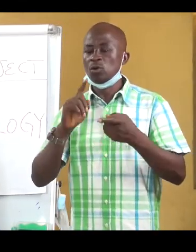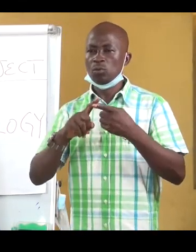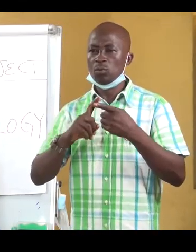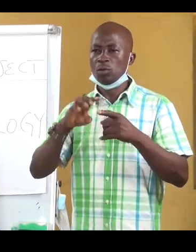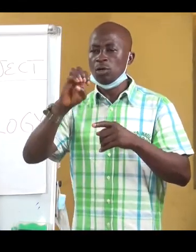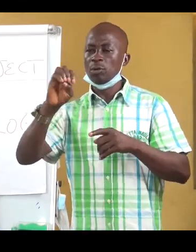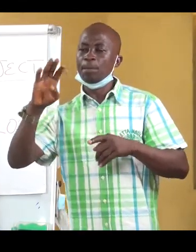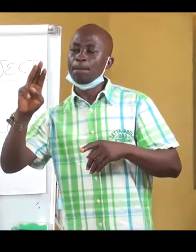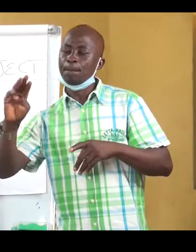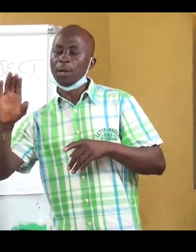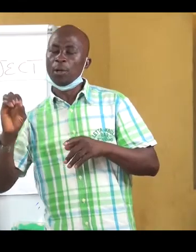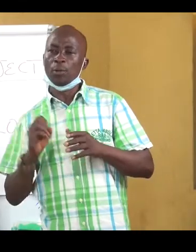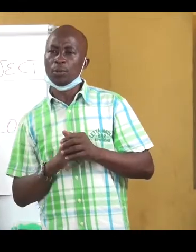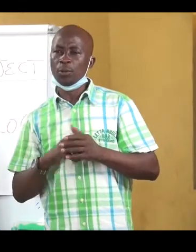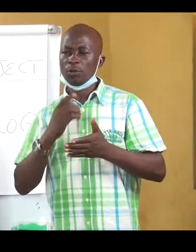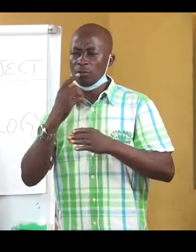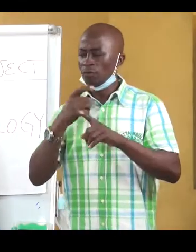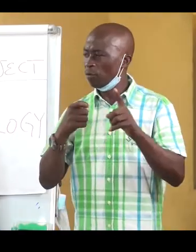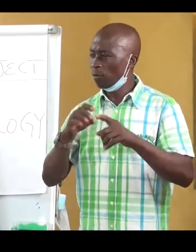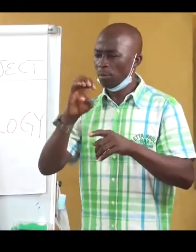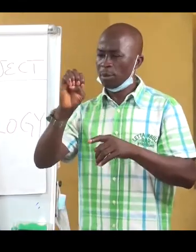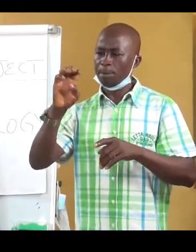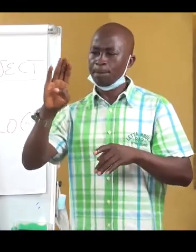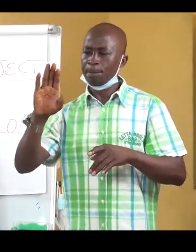to seed. Zygote divides, differentiates to